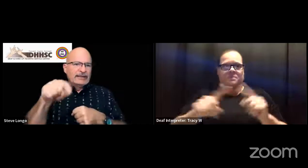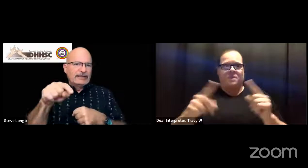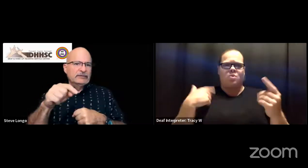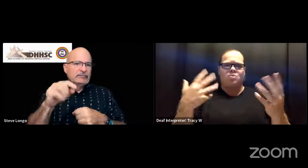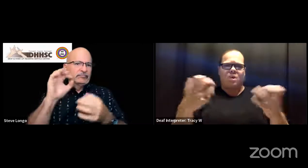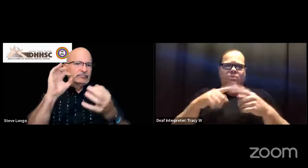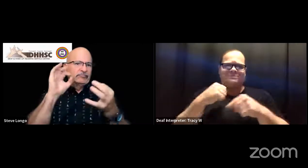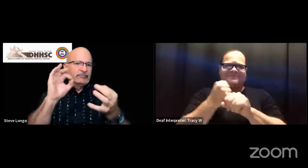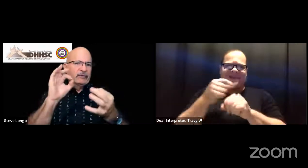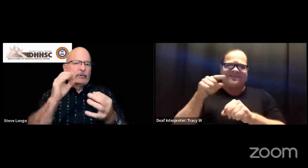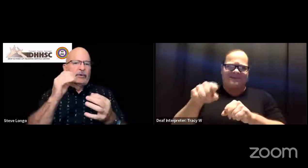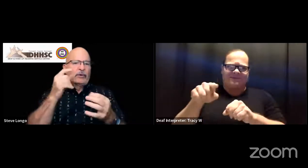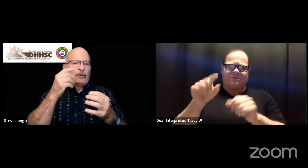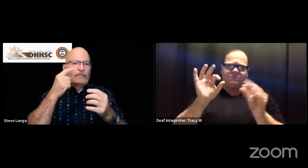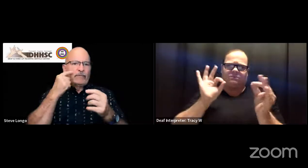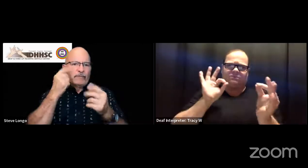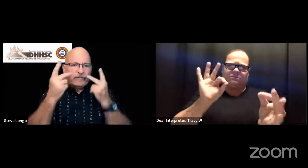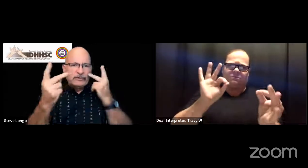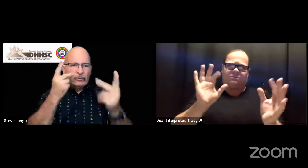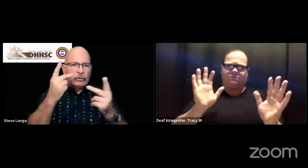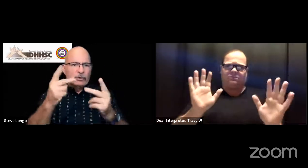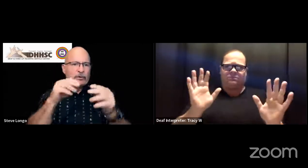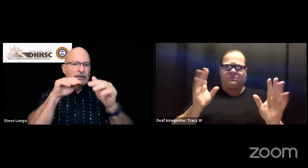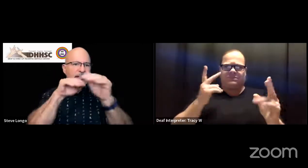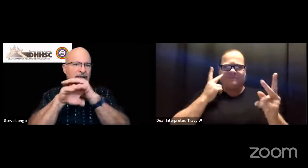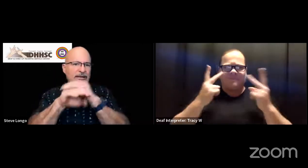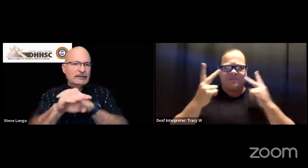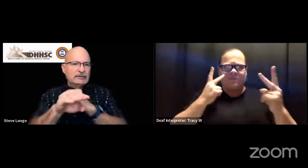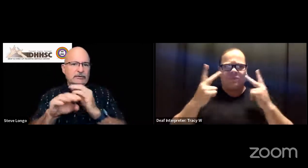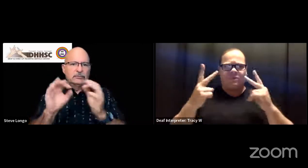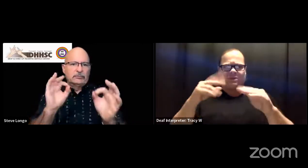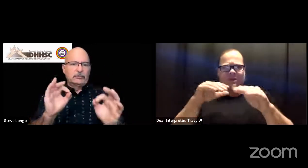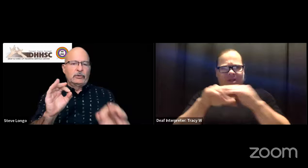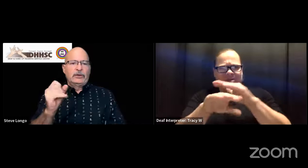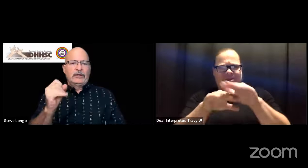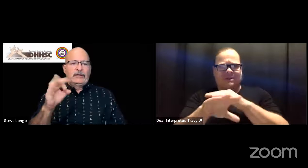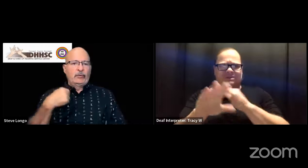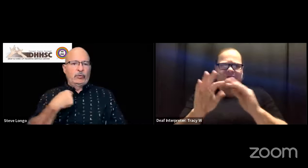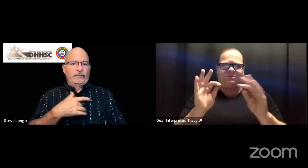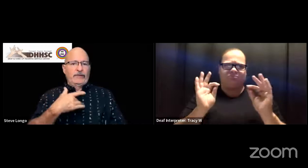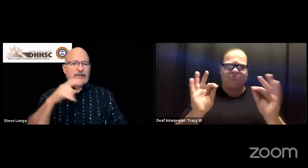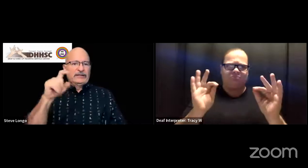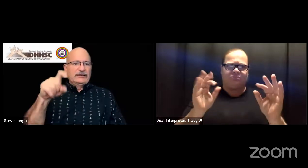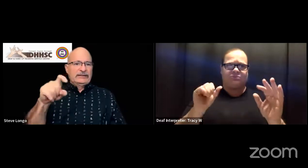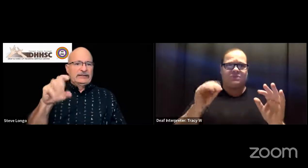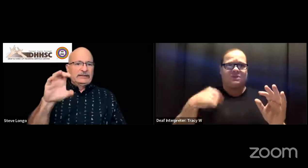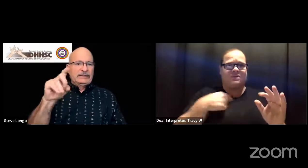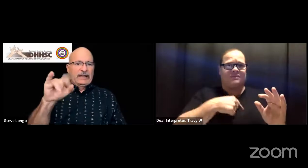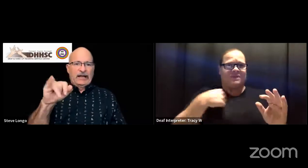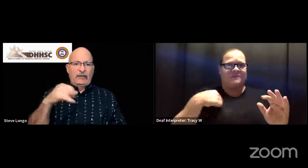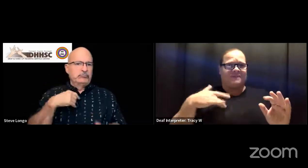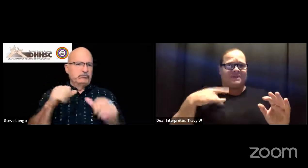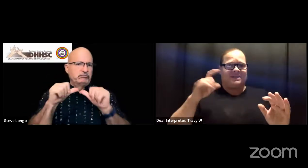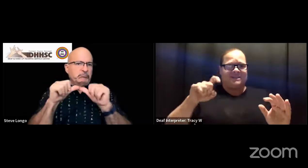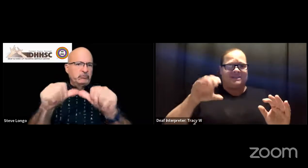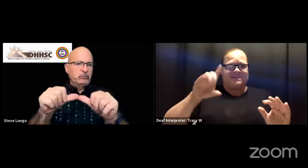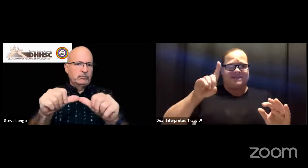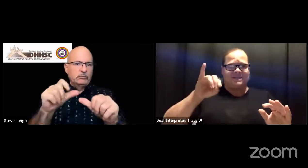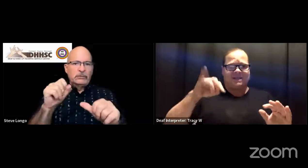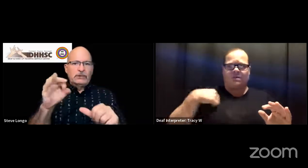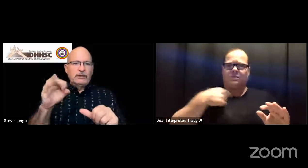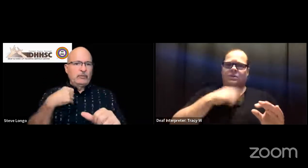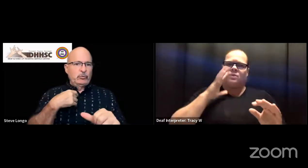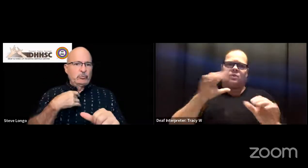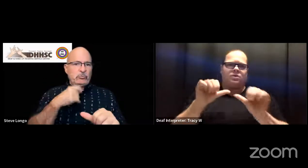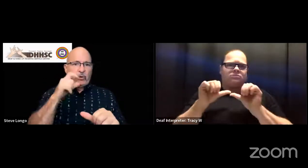and help it to be more efficient and more effective. We want to ensure visual access for all members.